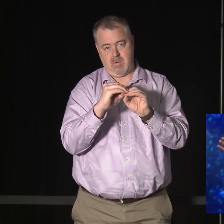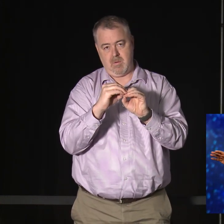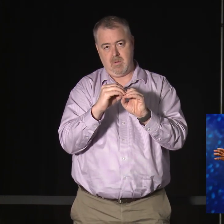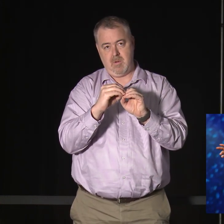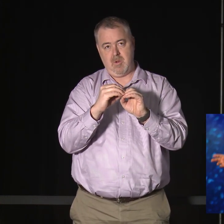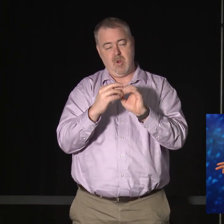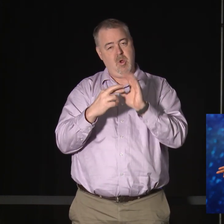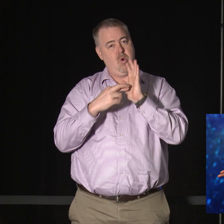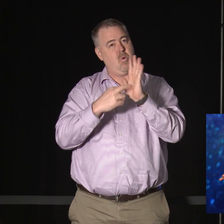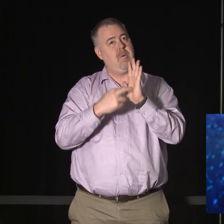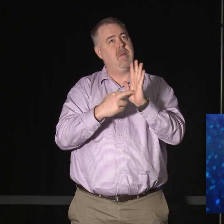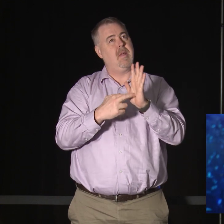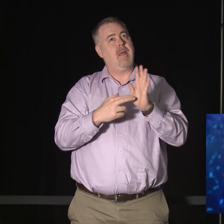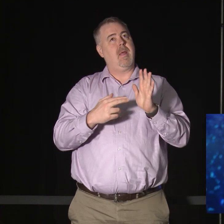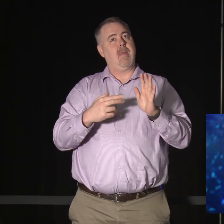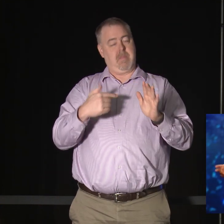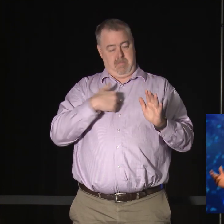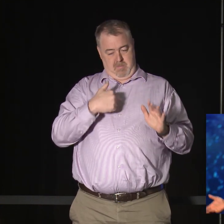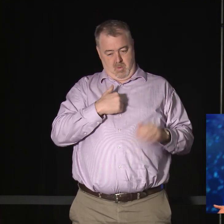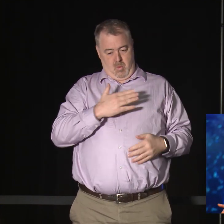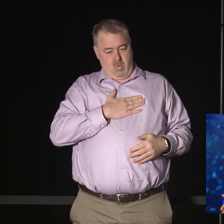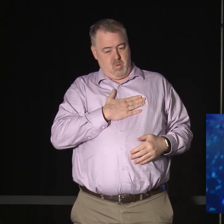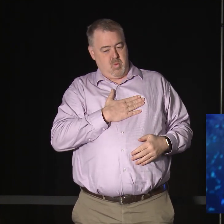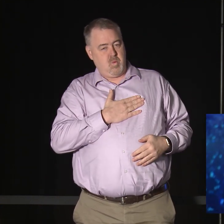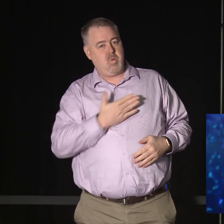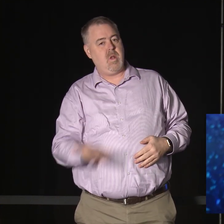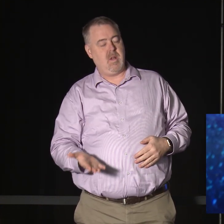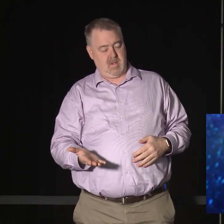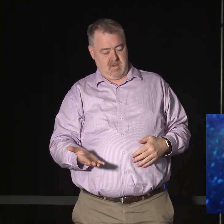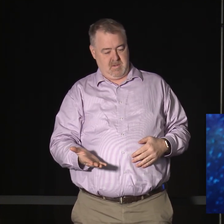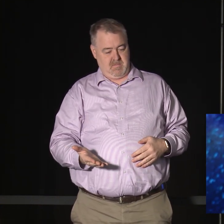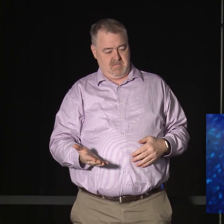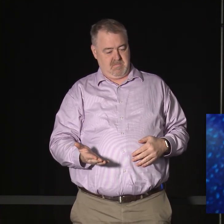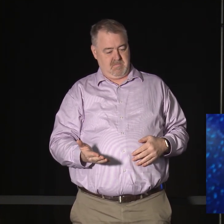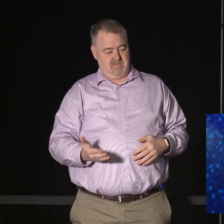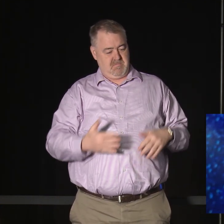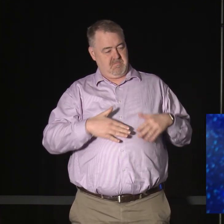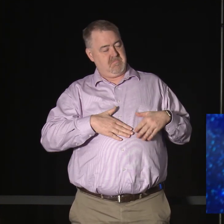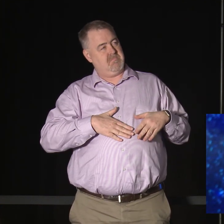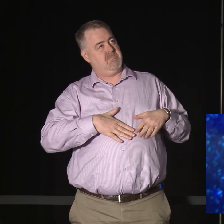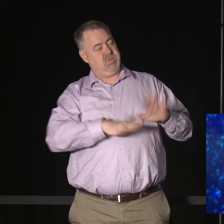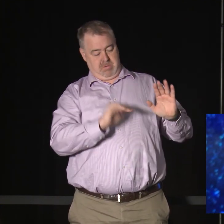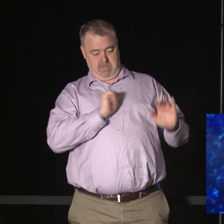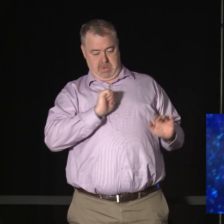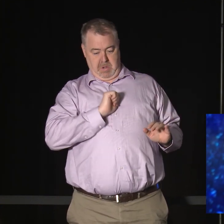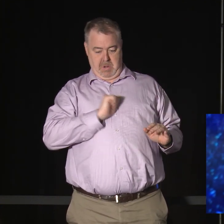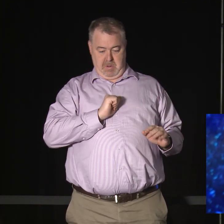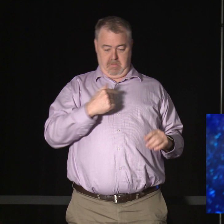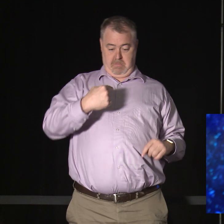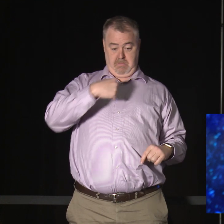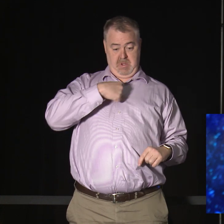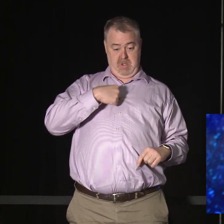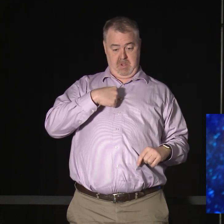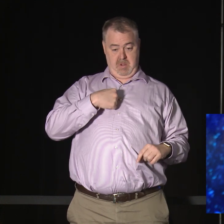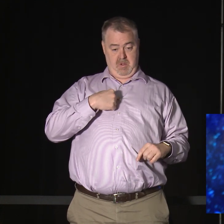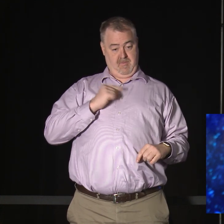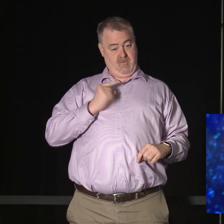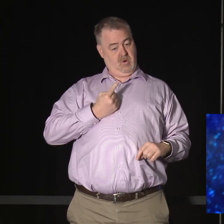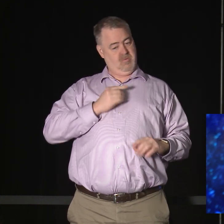It symbolizes, Lord, I'm willing to lay self aside, and I'm willing to put you first in my